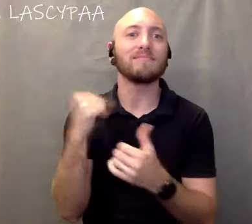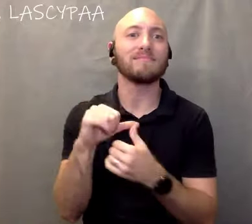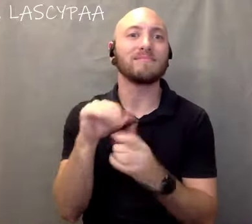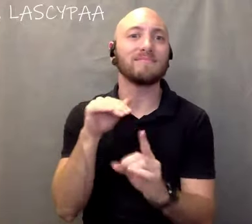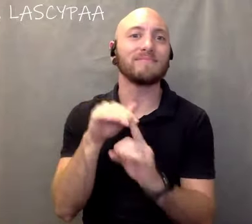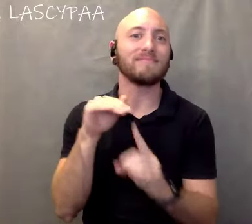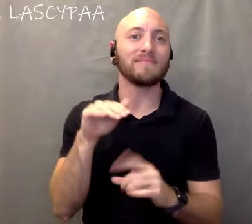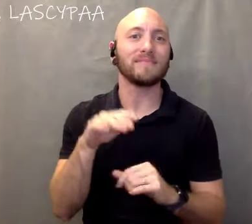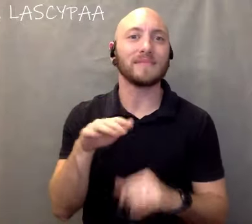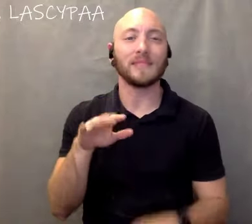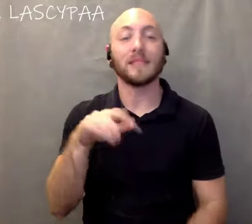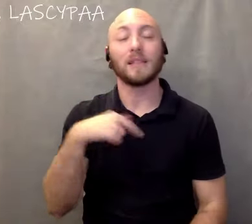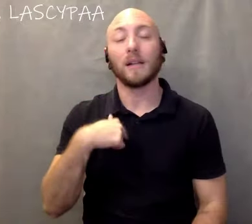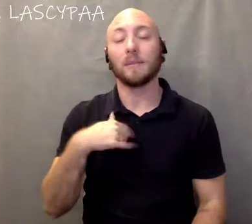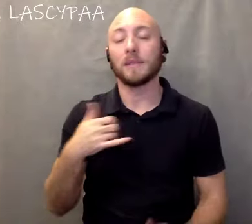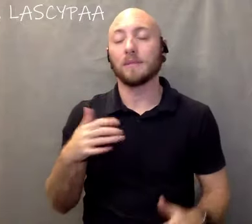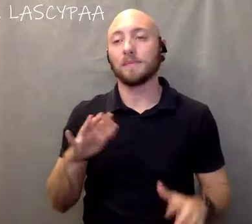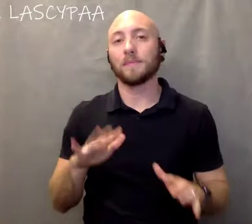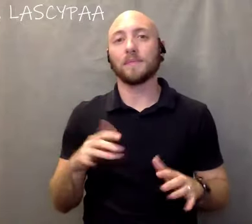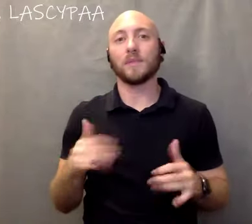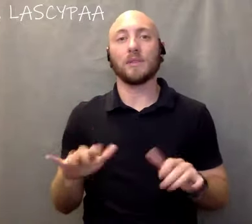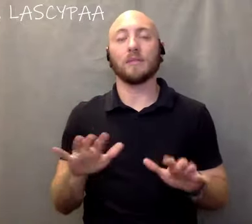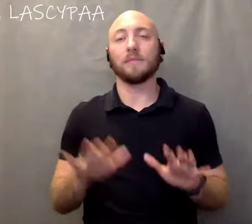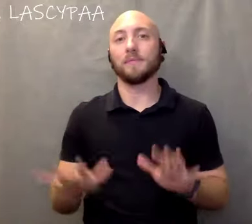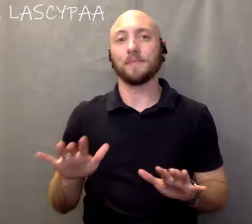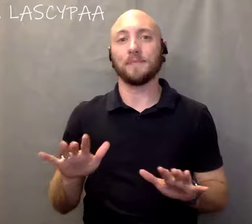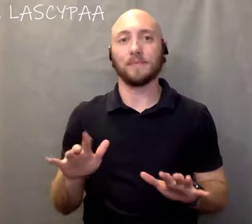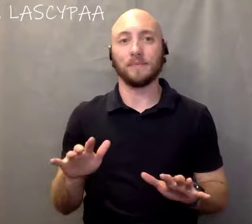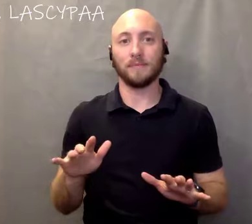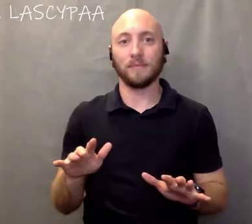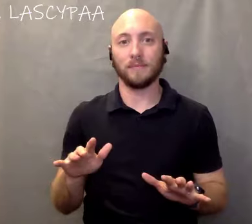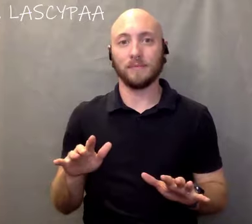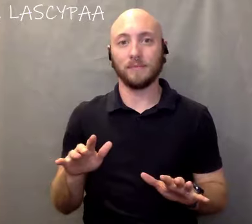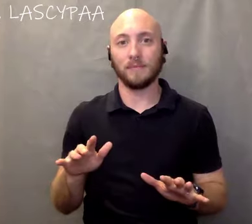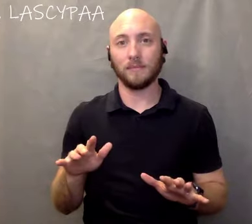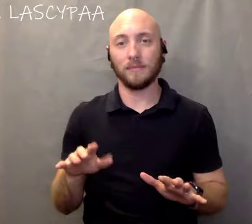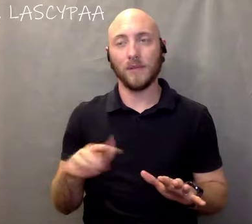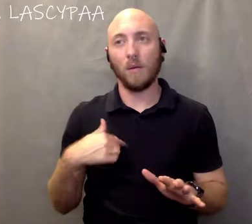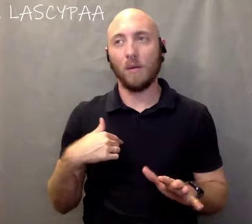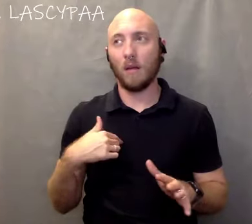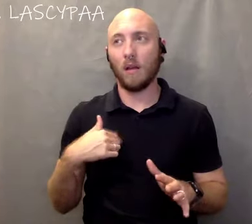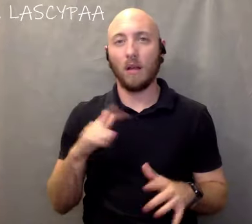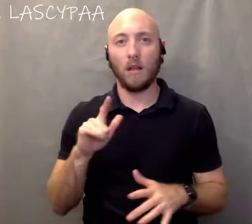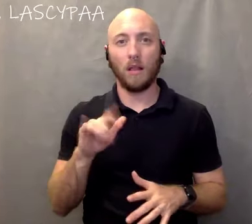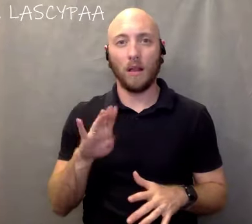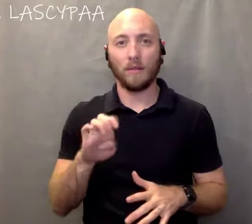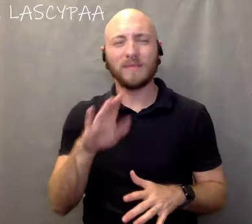still trying to adjust to, life in general. It's gonna be a lot of